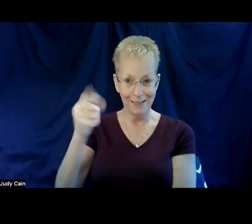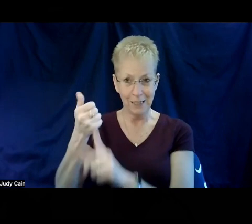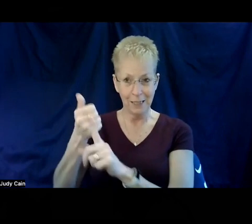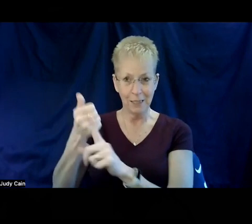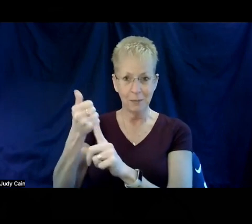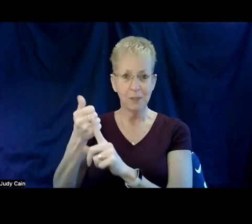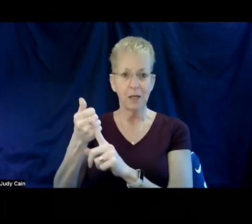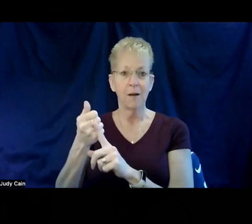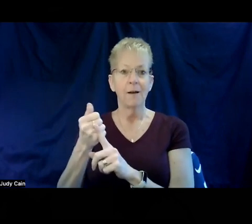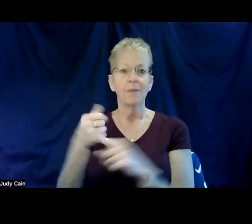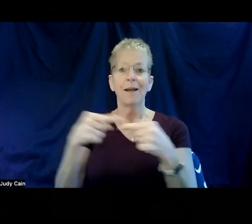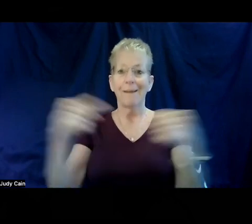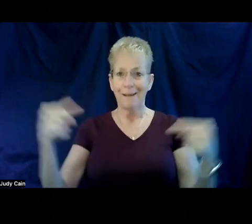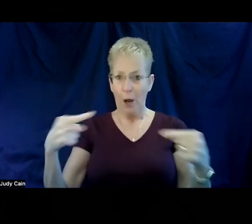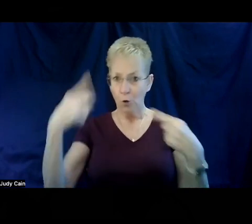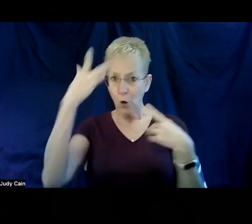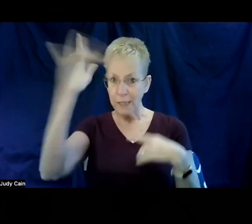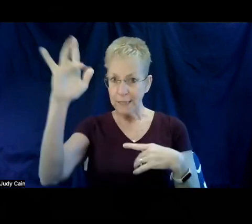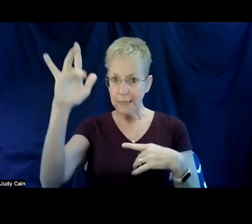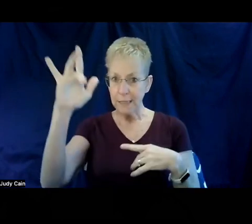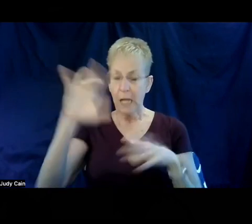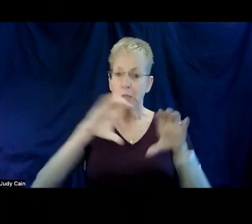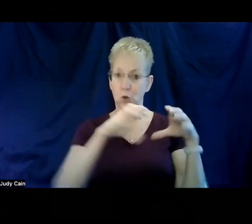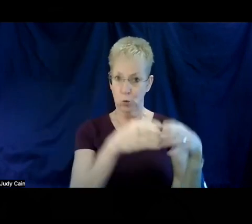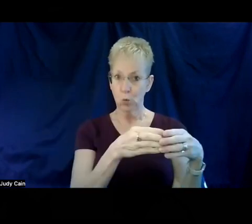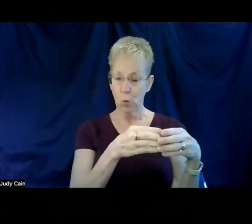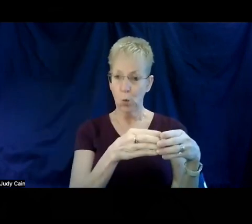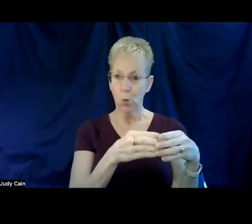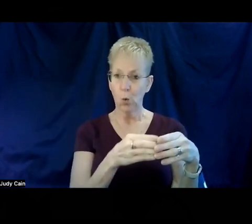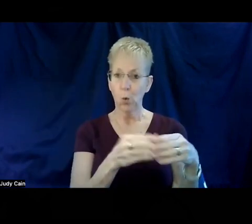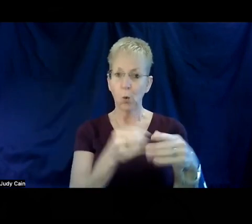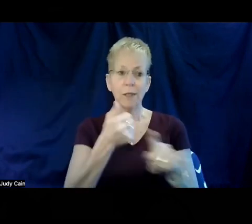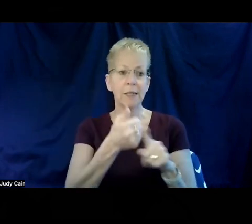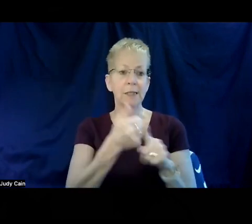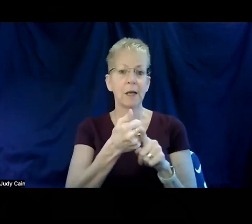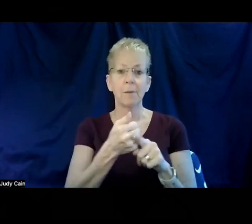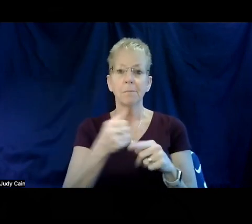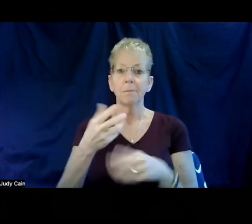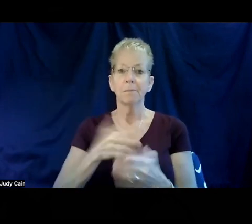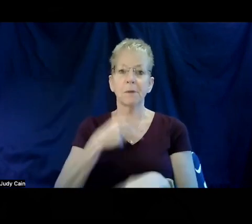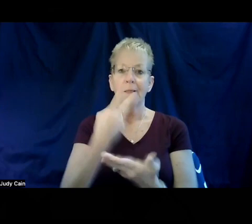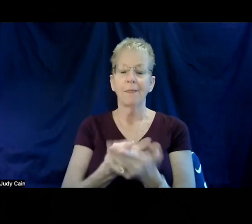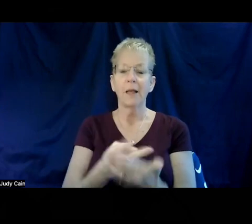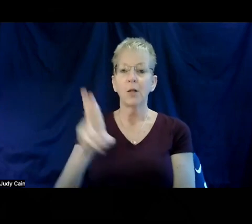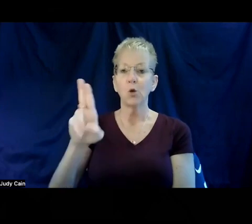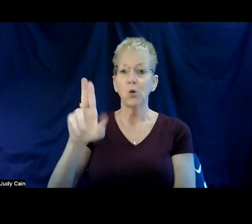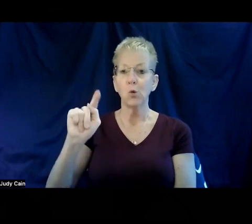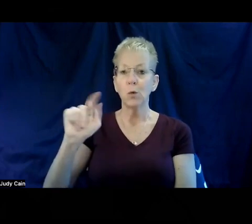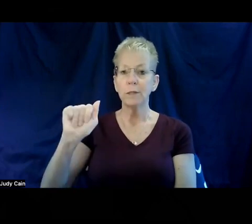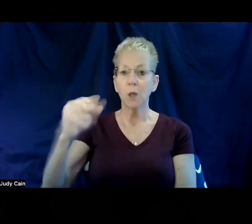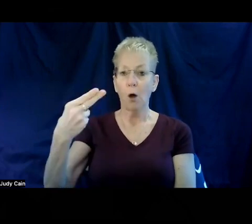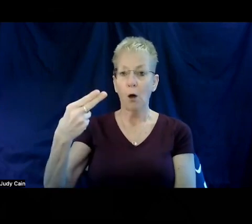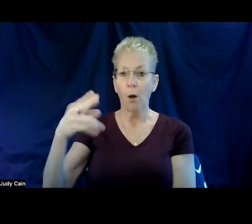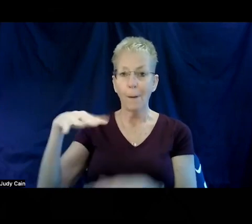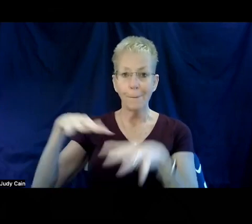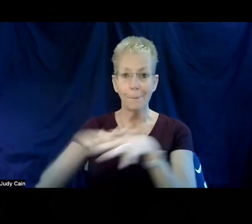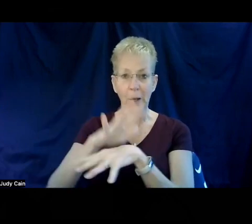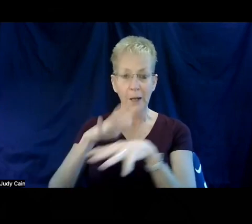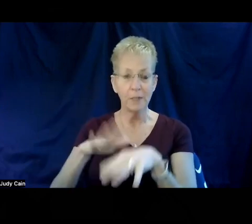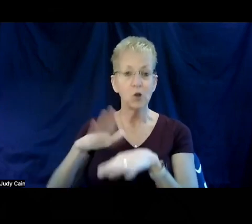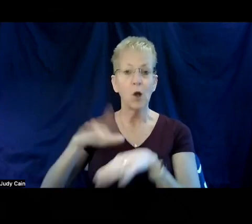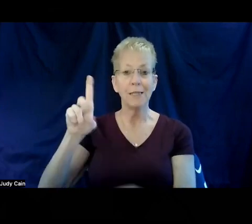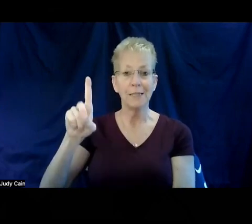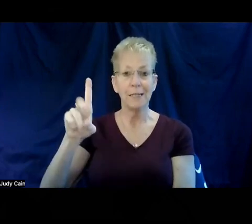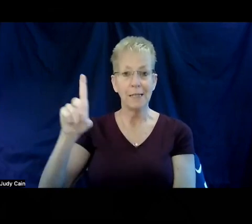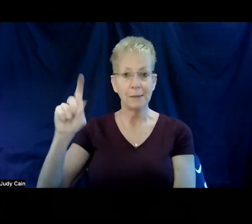the counterintelligence corps. He landed at Utah Beach on D-Day, went through some